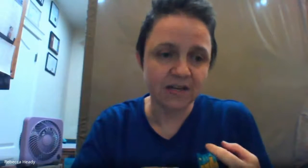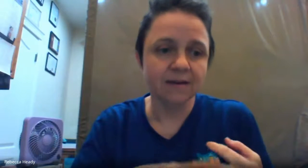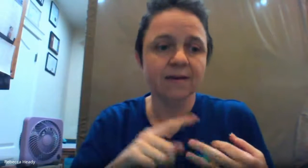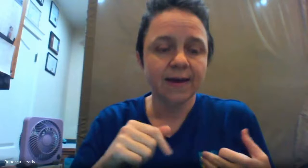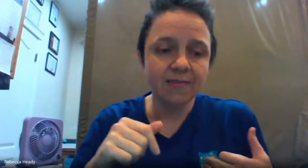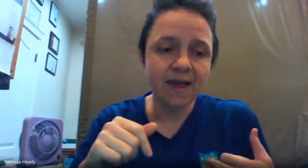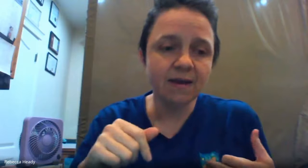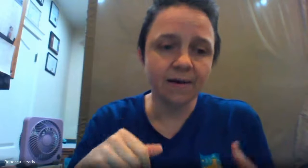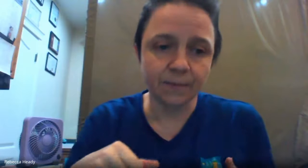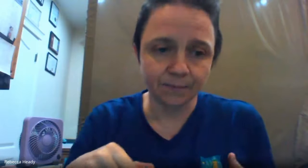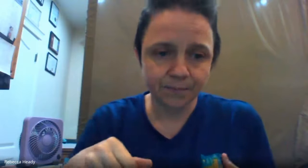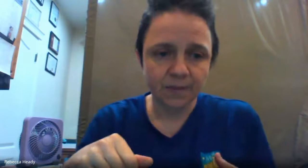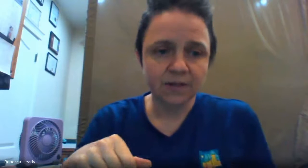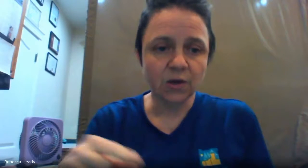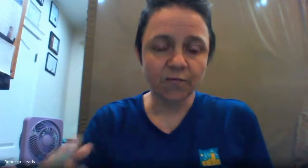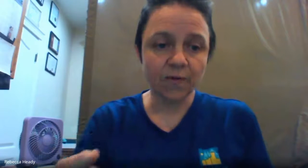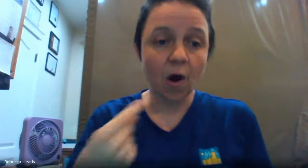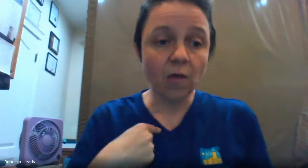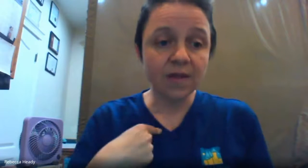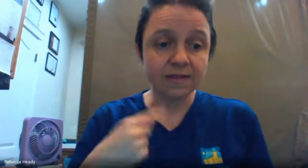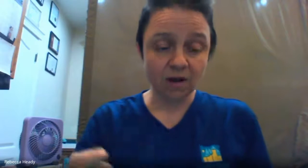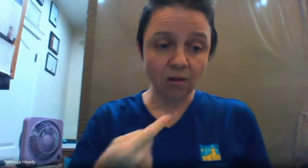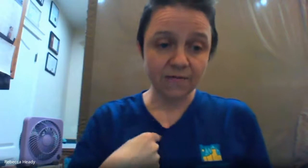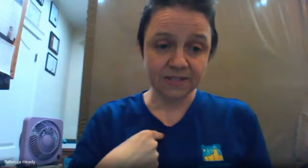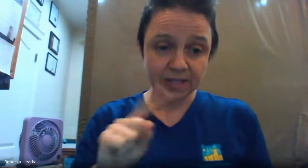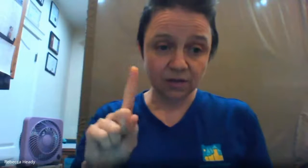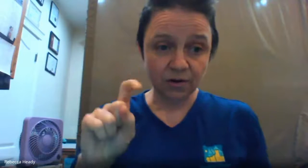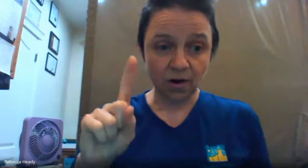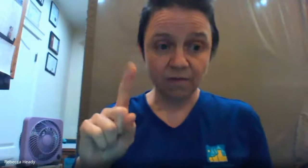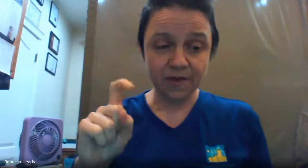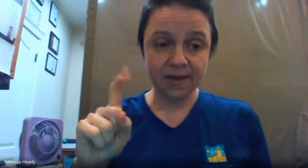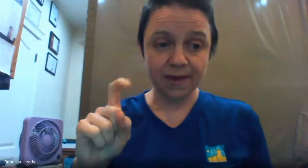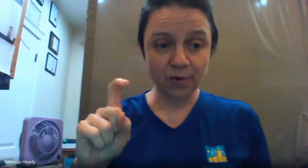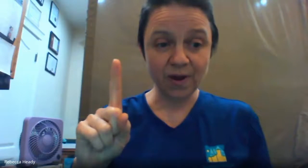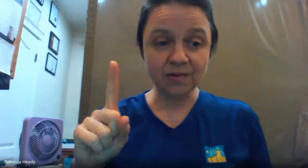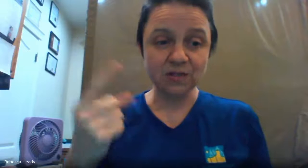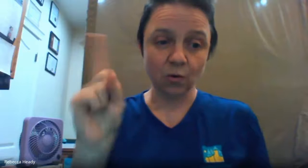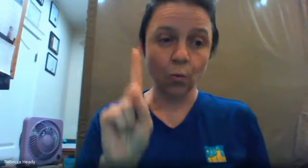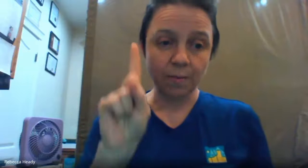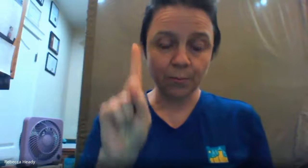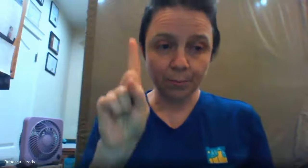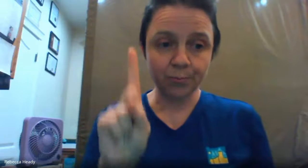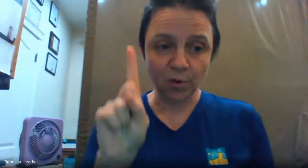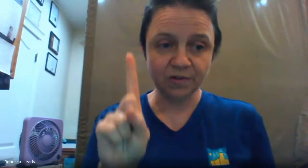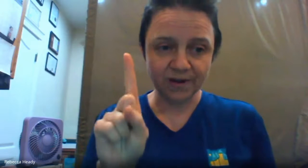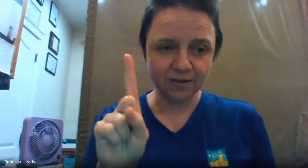And then, so for all of the pronouns, they're one pointer finger. So you can think